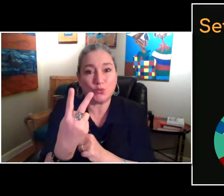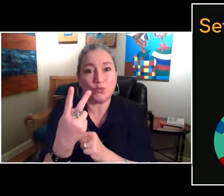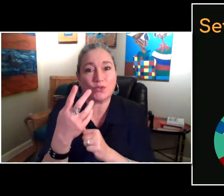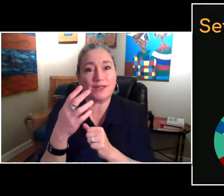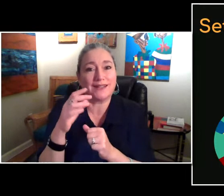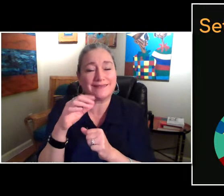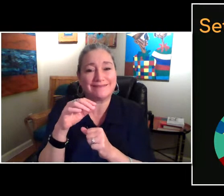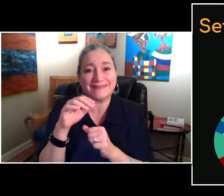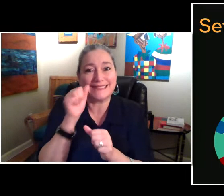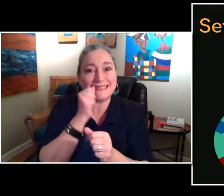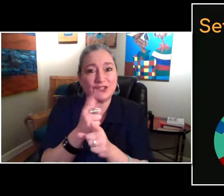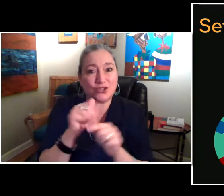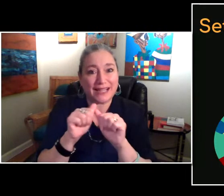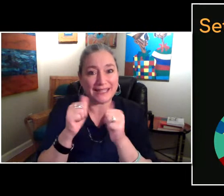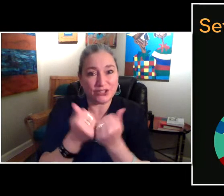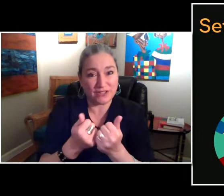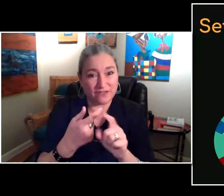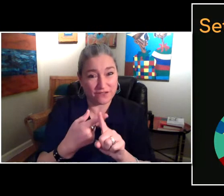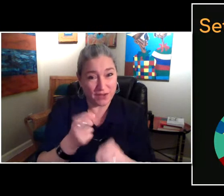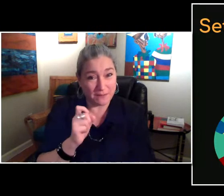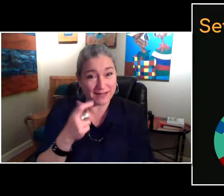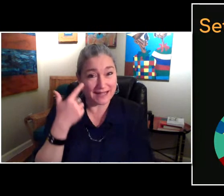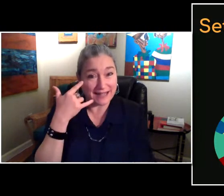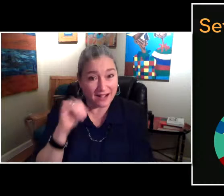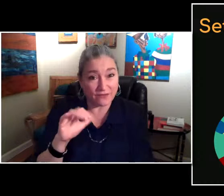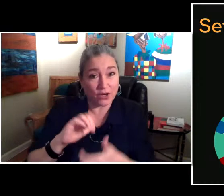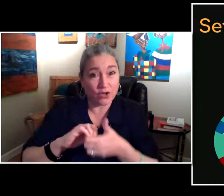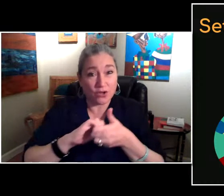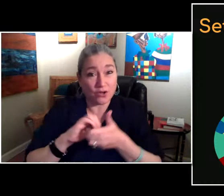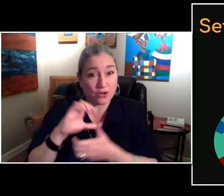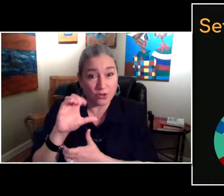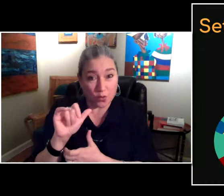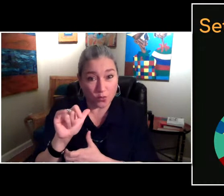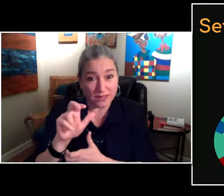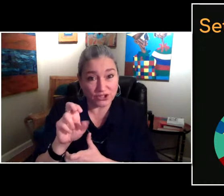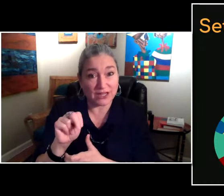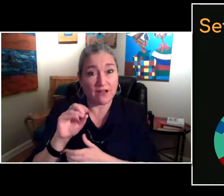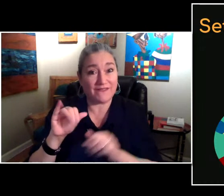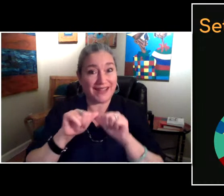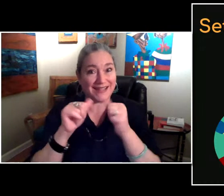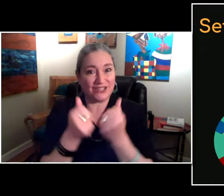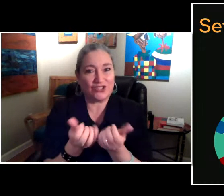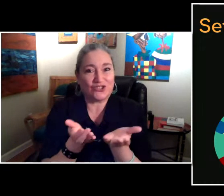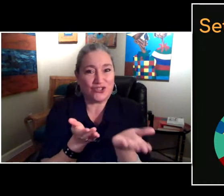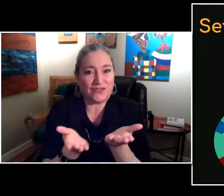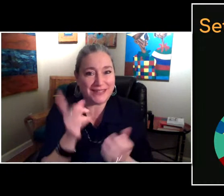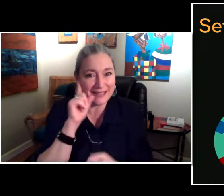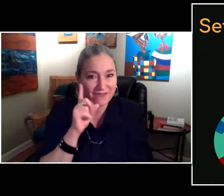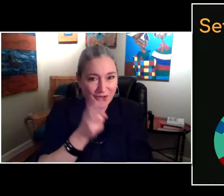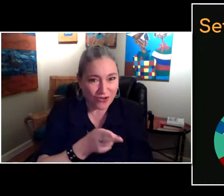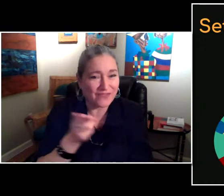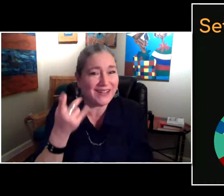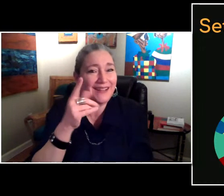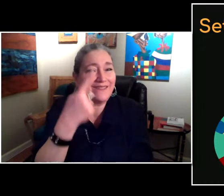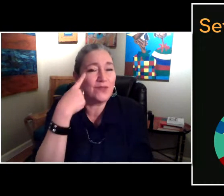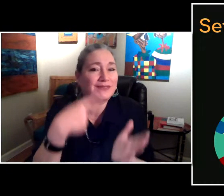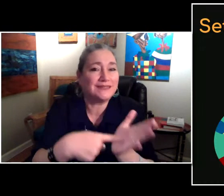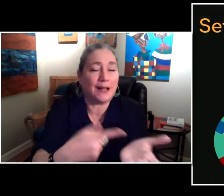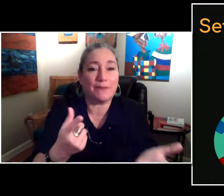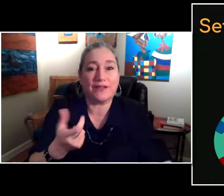settings was vast. In particular, I also looked at two sister organizations from